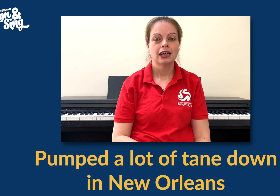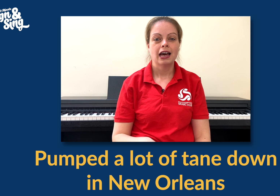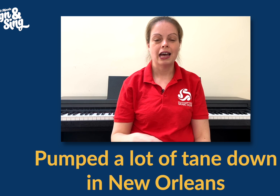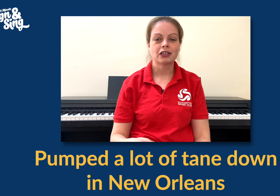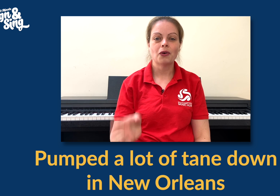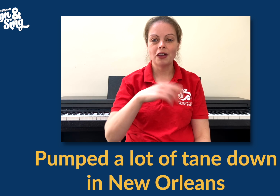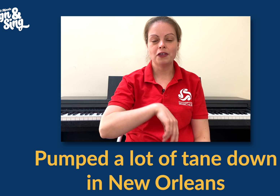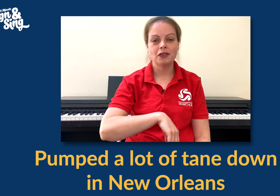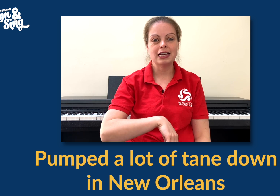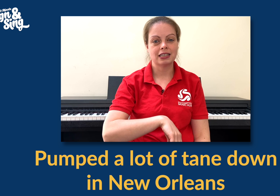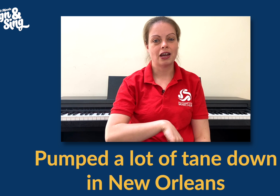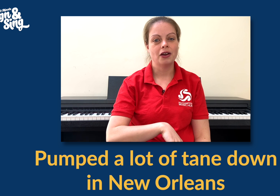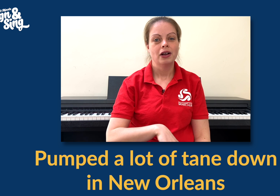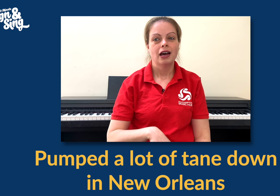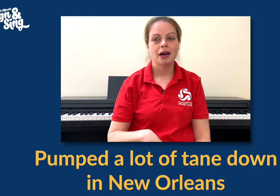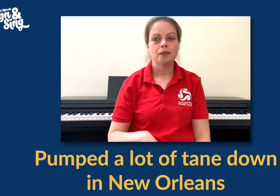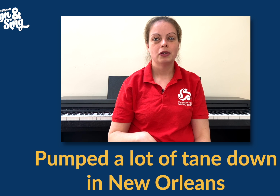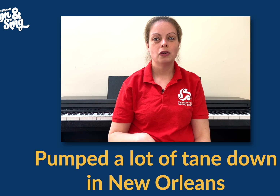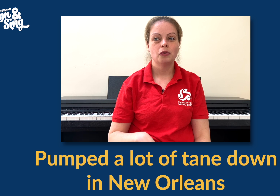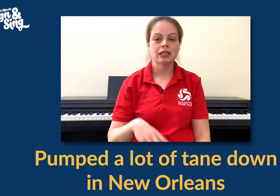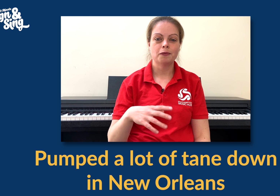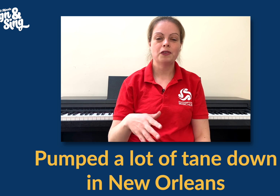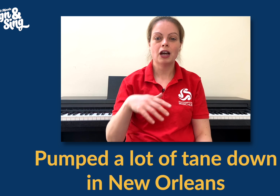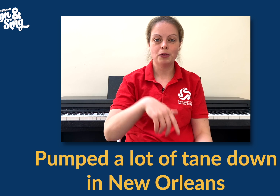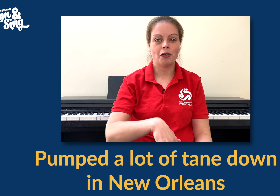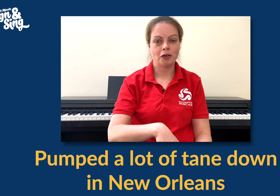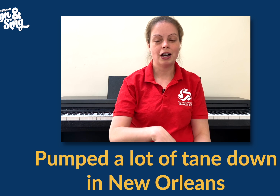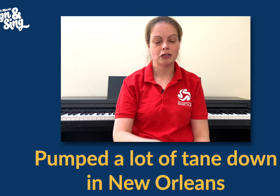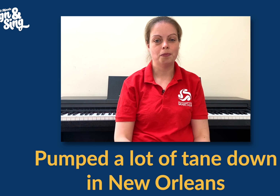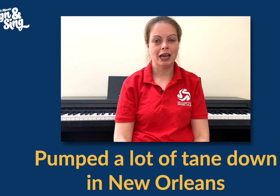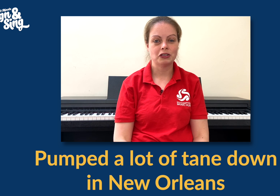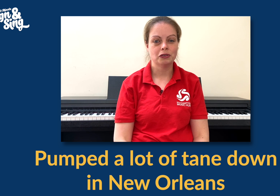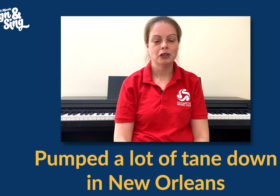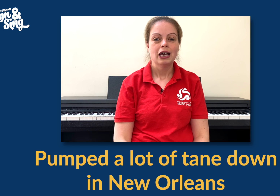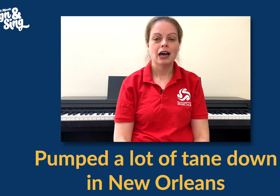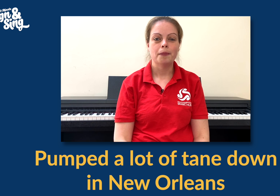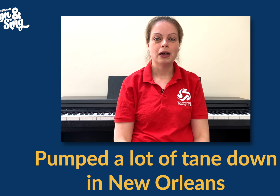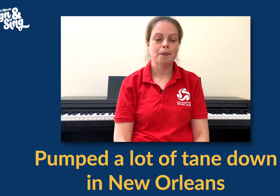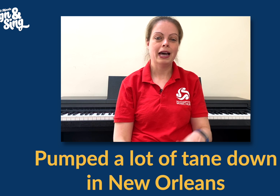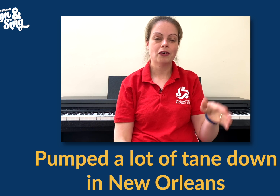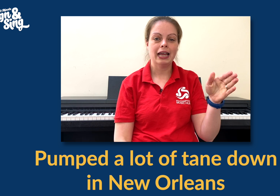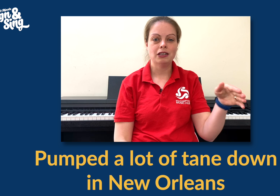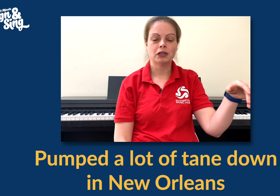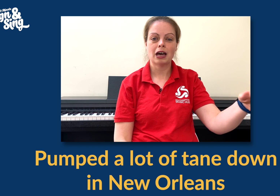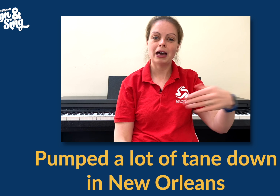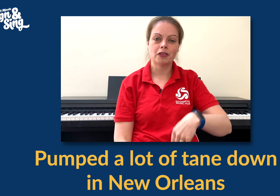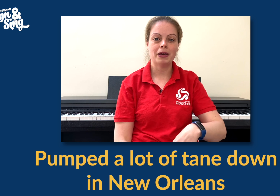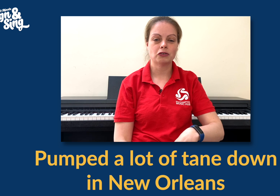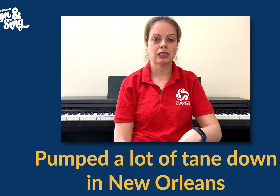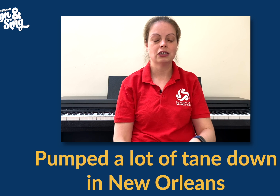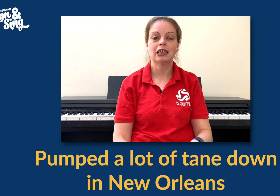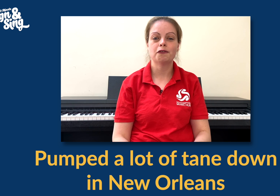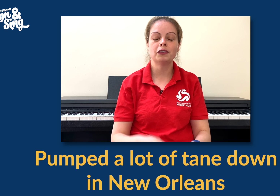cars. And quite a few years ago, you didn't fill up your own cars with petrol. A man or a lady would come out of